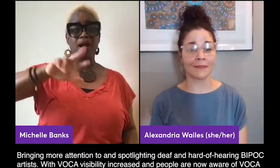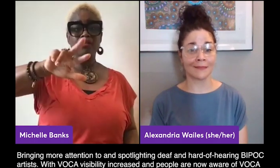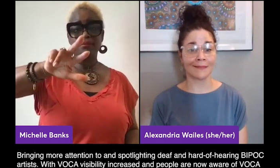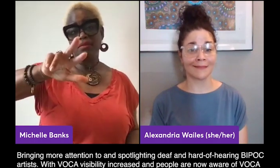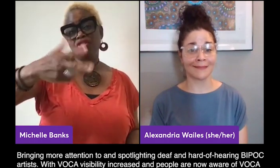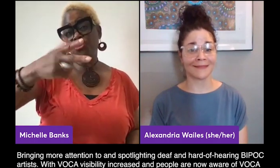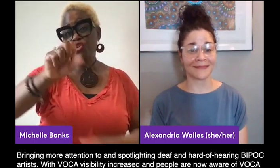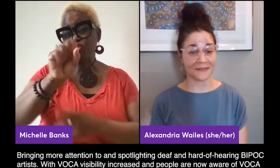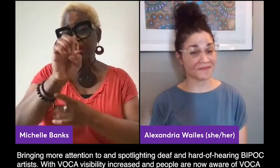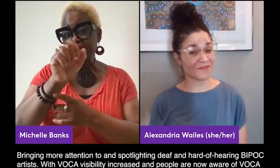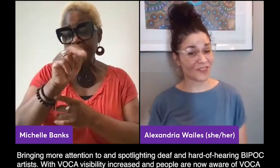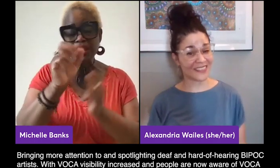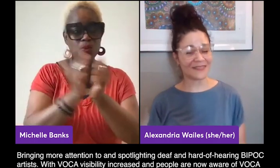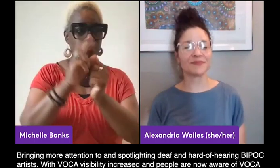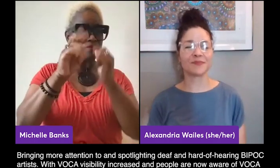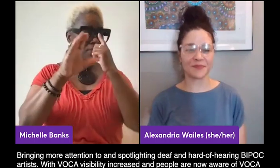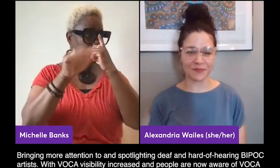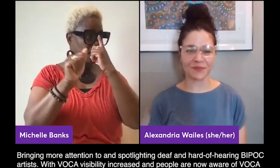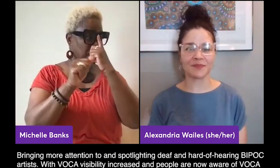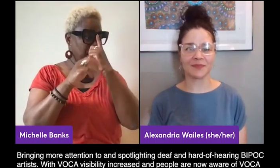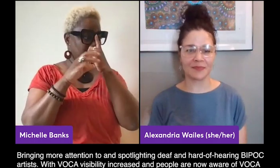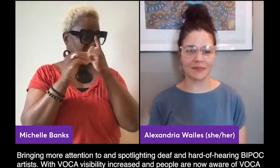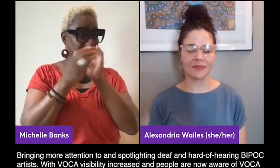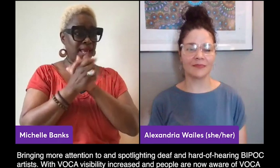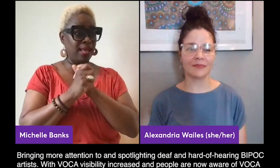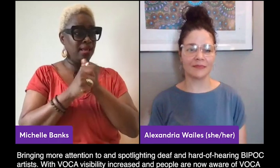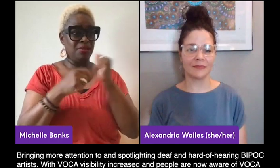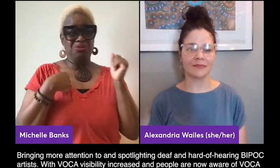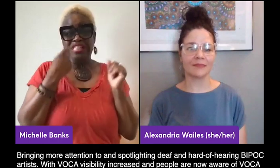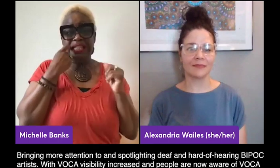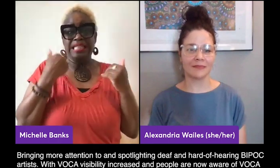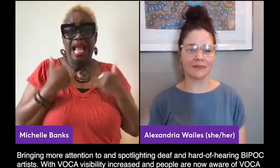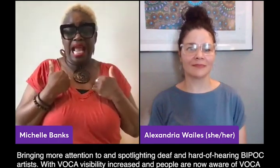And now it's my third season with VOCA.